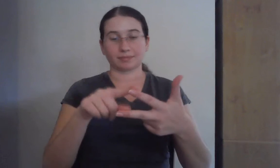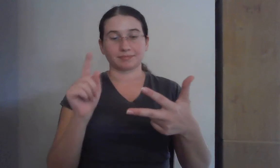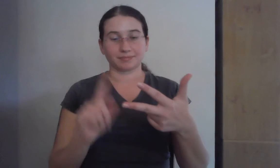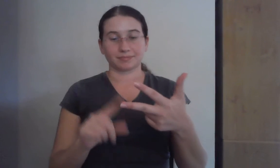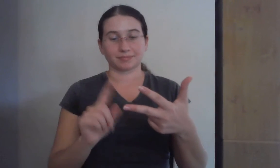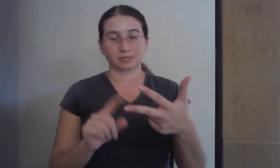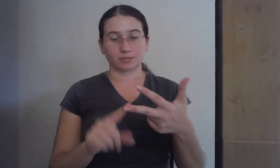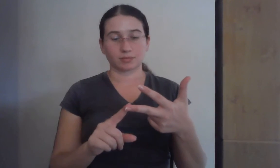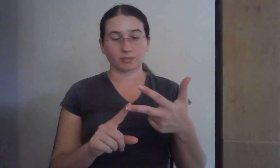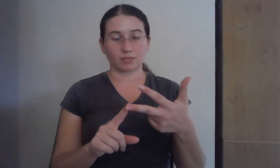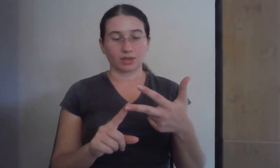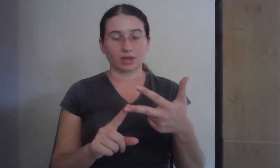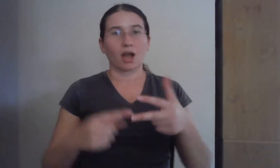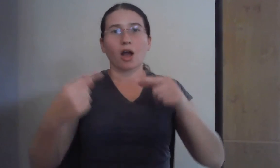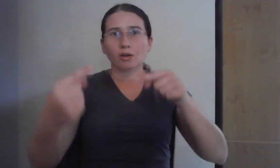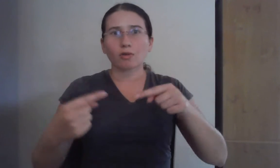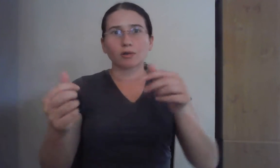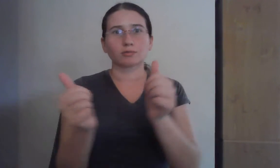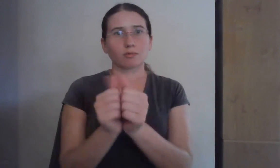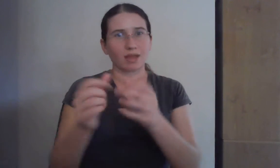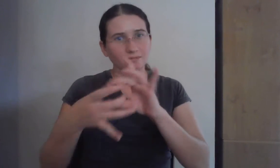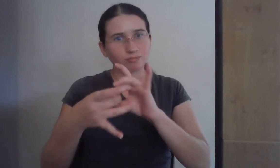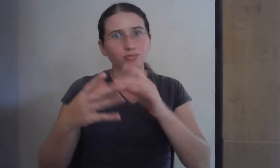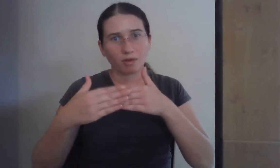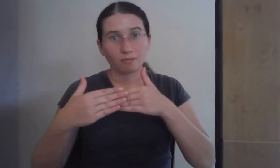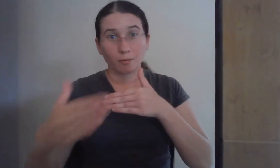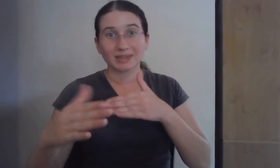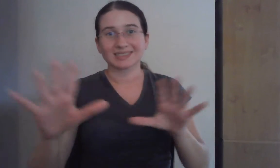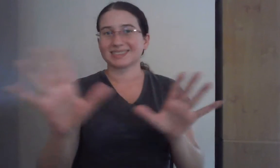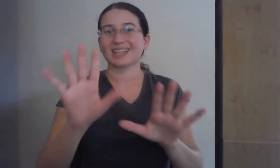Each person saw the same situation through the lens of their own headset.